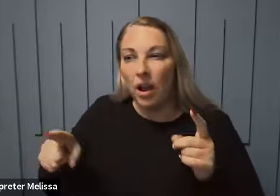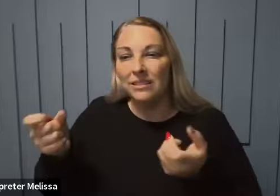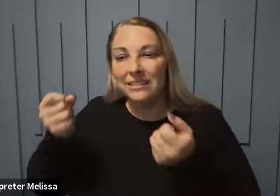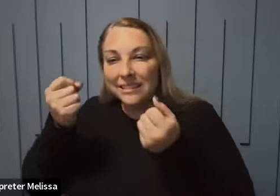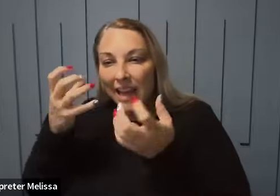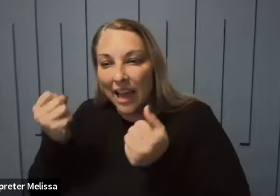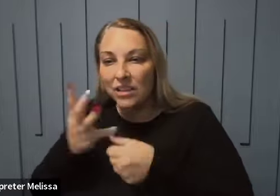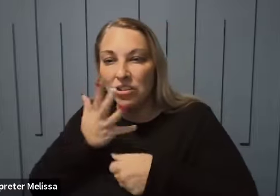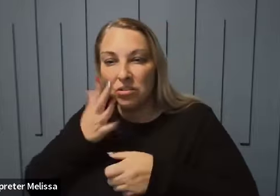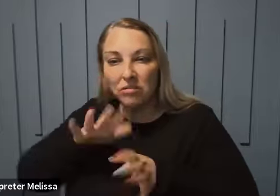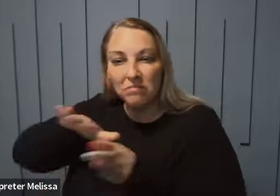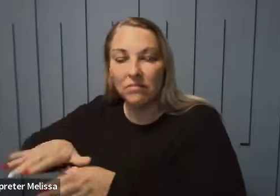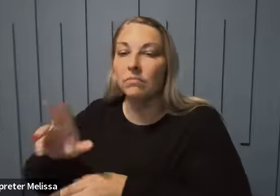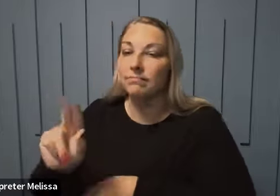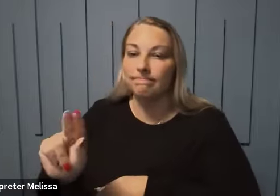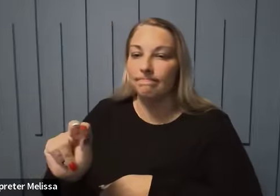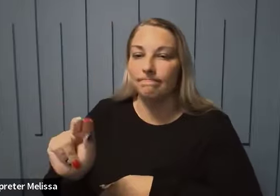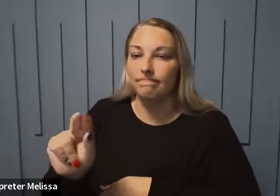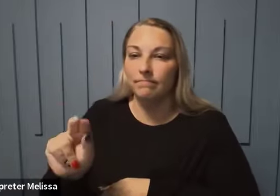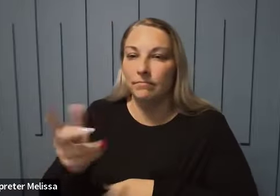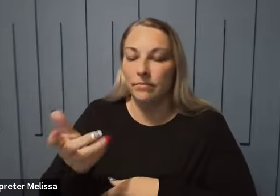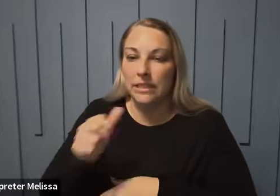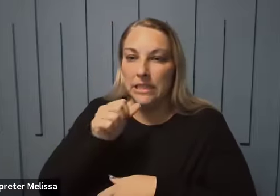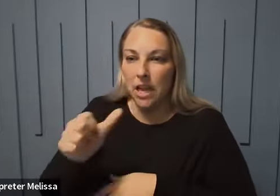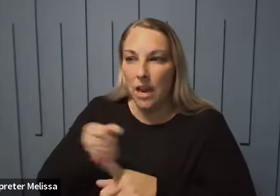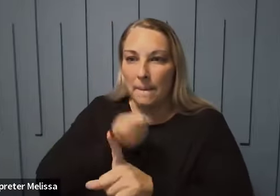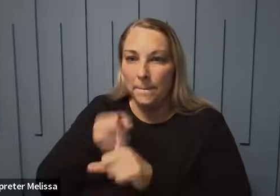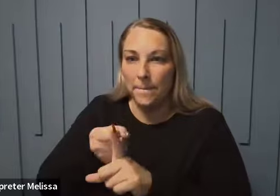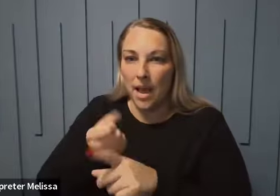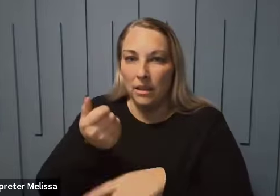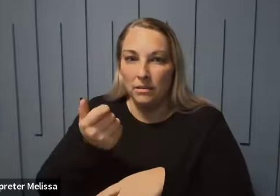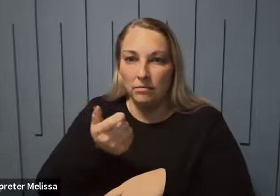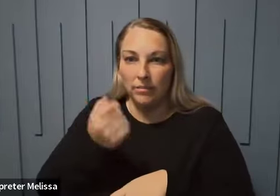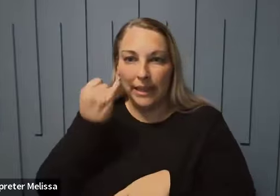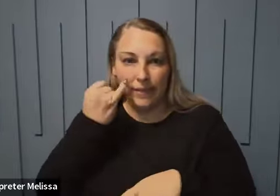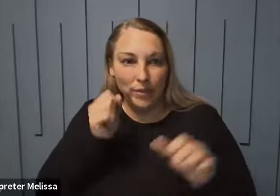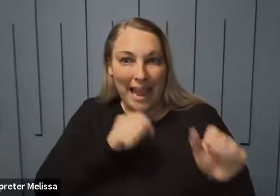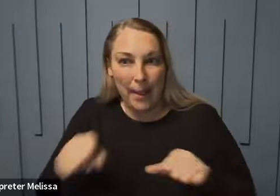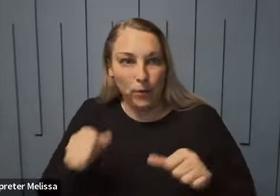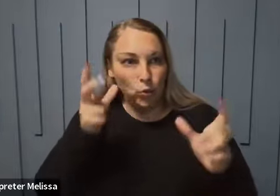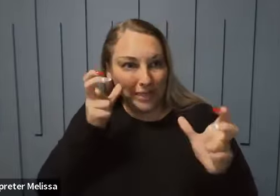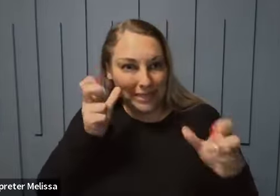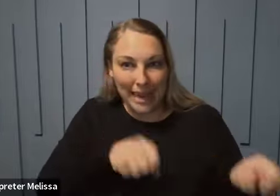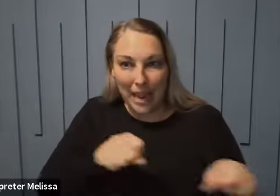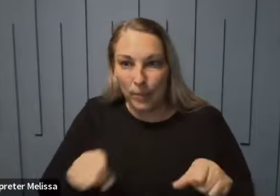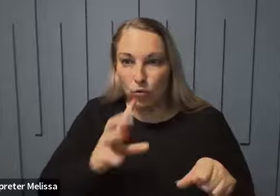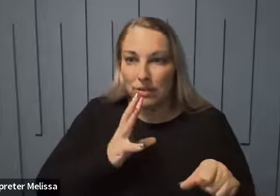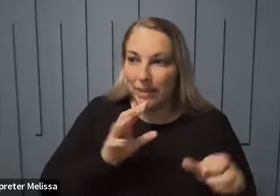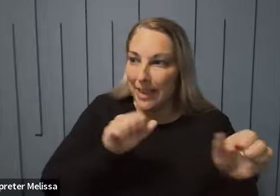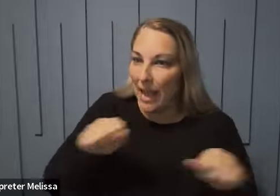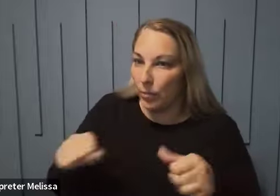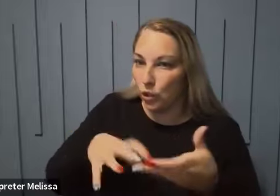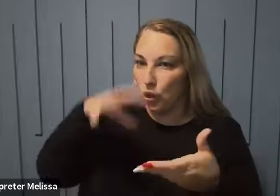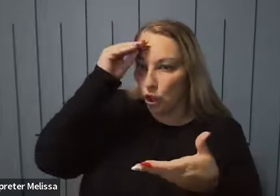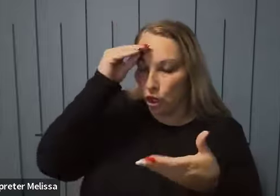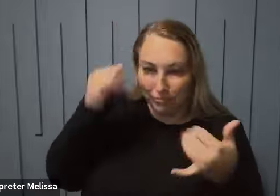with him. And it's had no lasting impacts on whether or not he was able to learn to listen and speak as